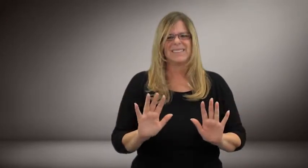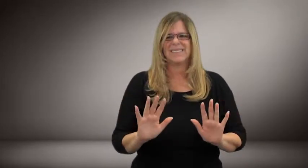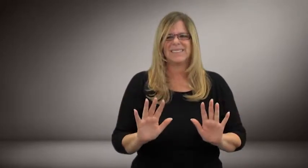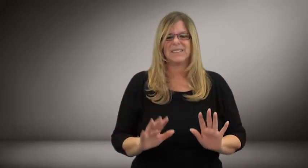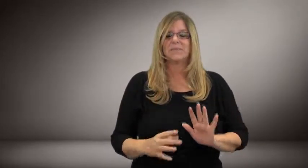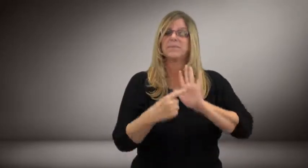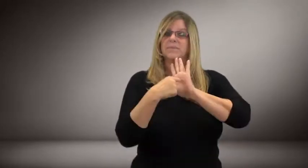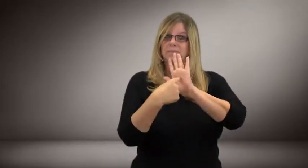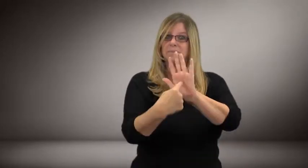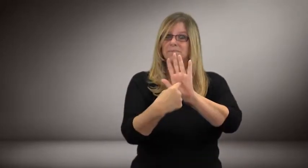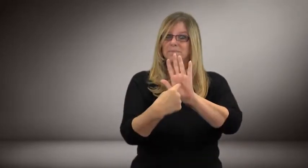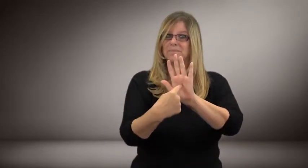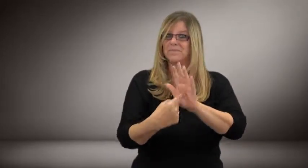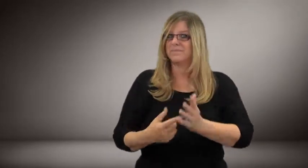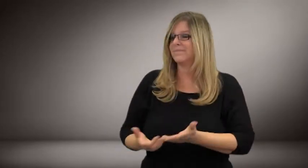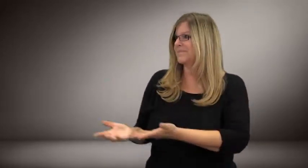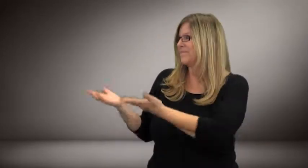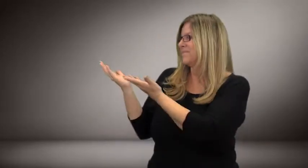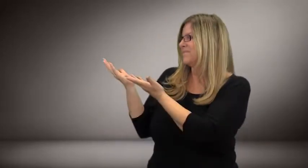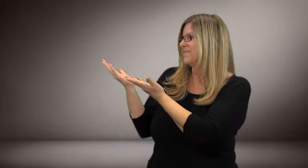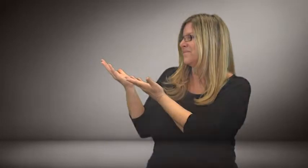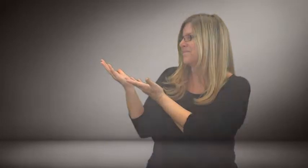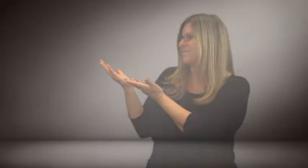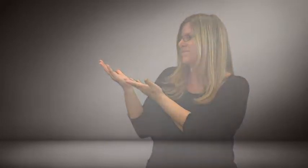hands. Here's an example.